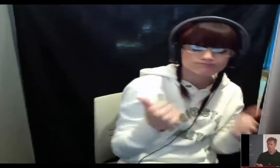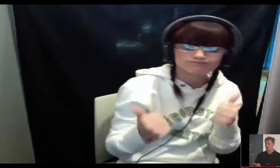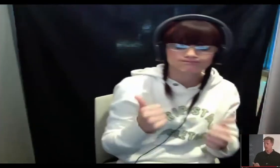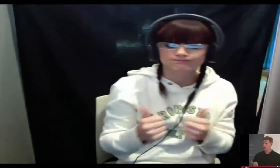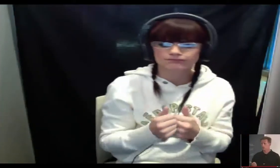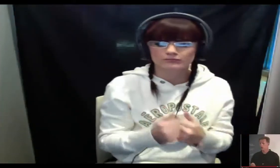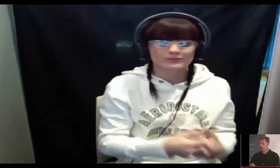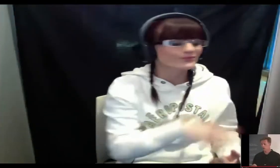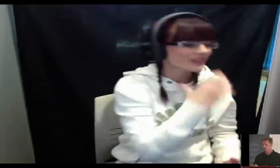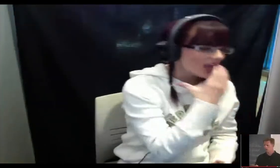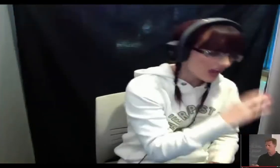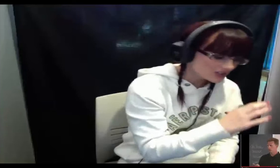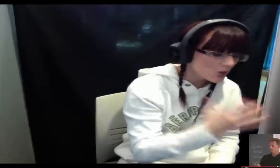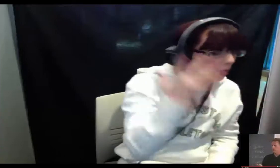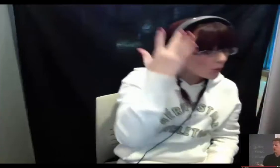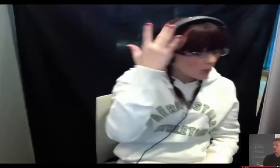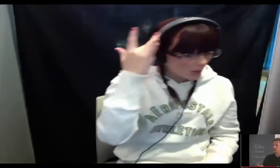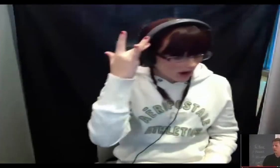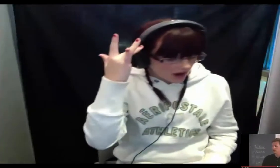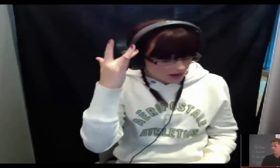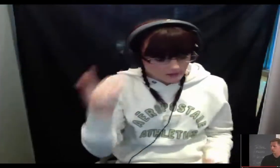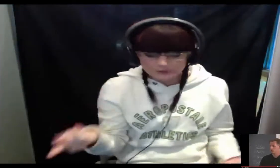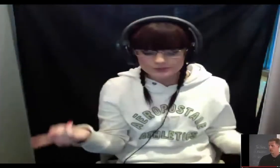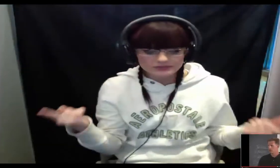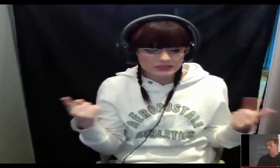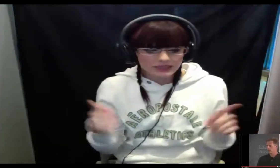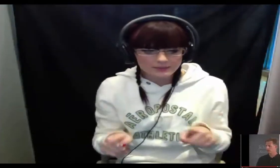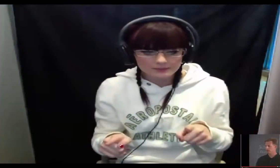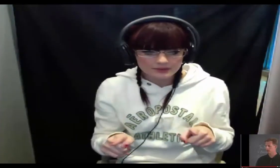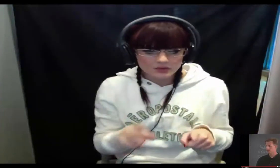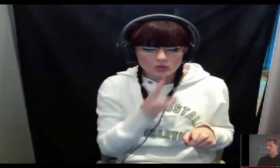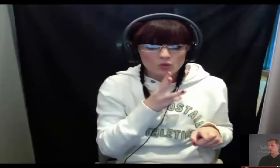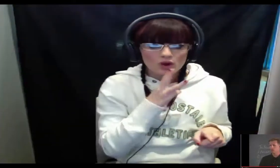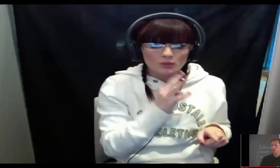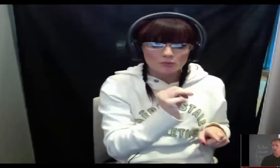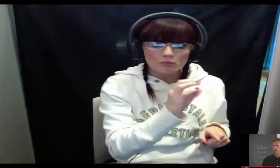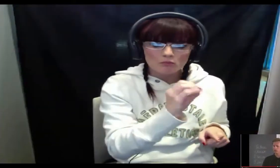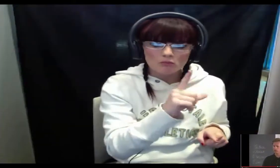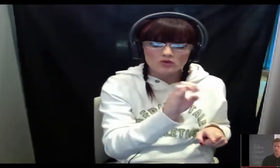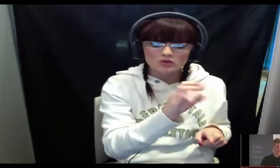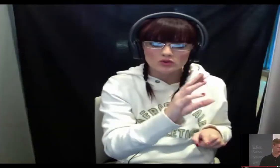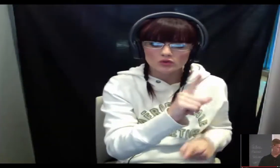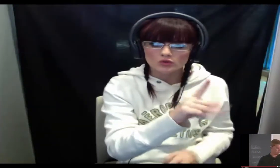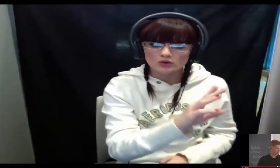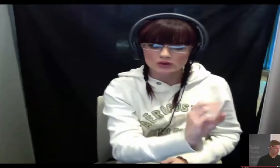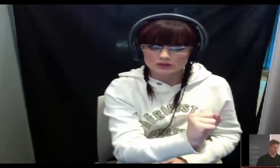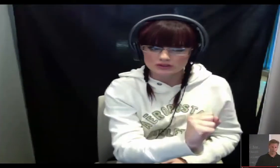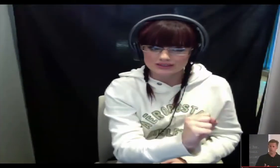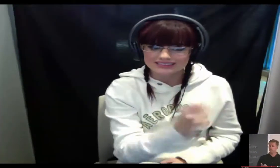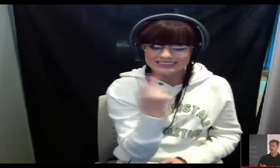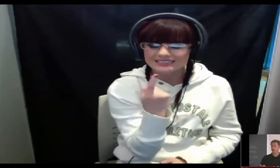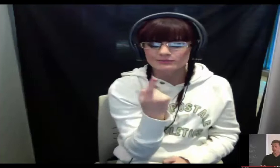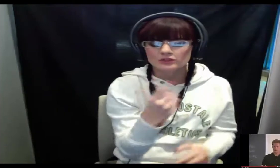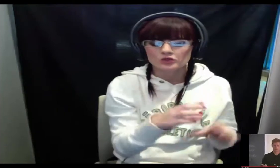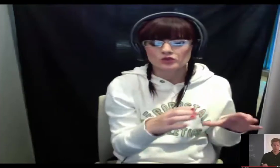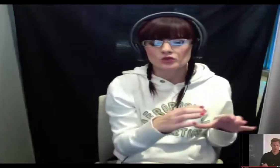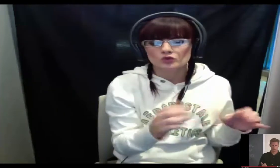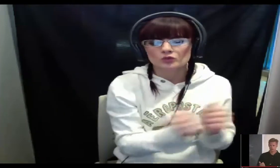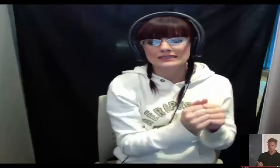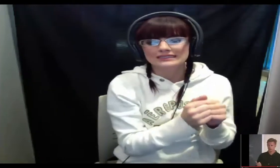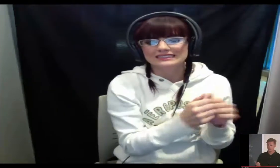What's happening to those water molecules in hot water versus cold water? Has to do with speed. What? Faster. They move